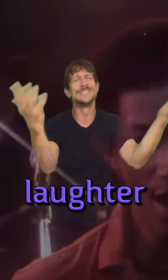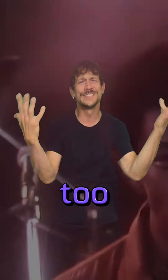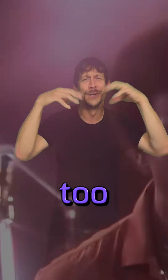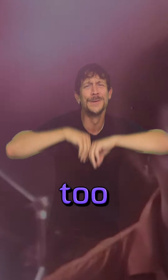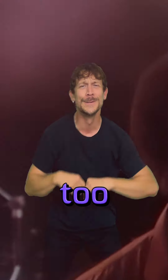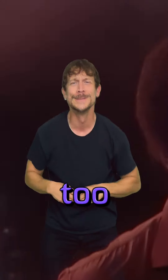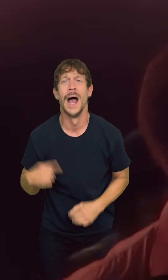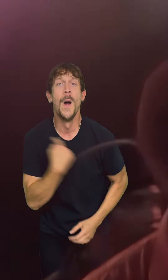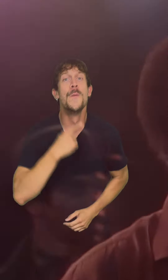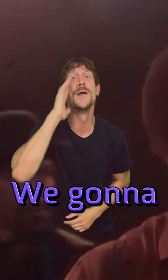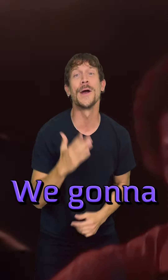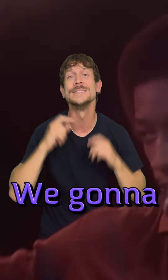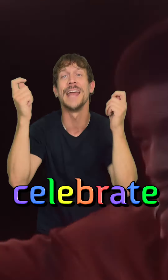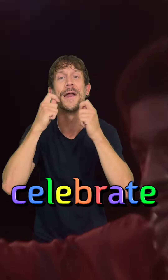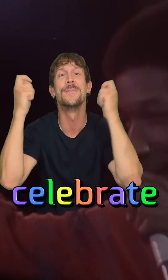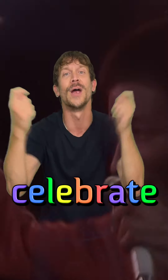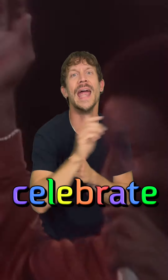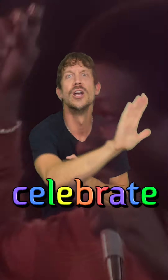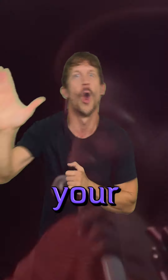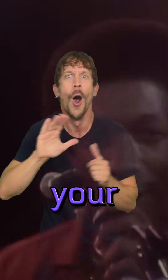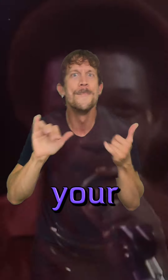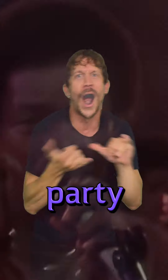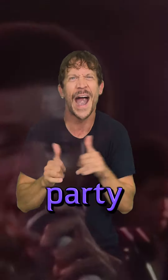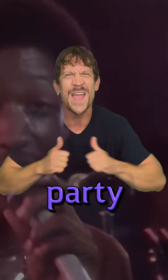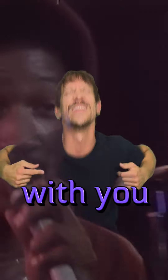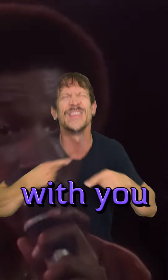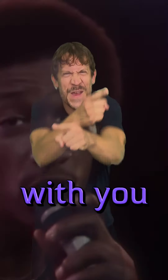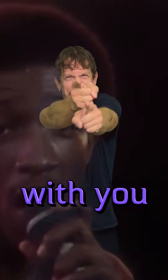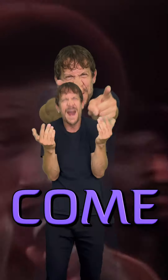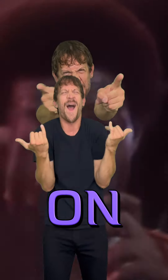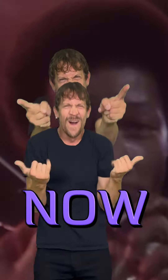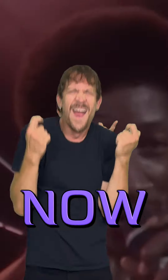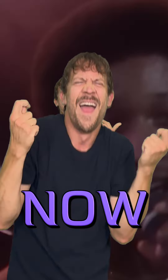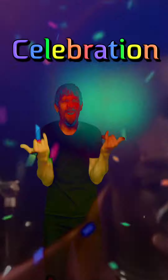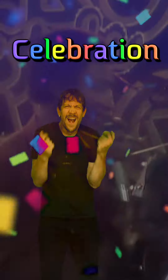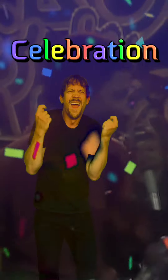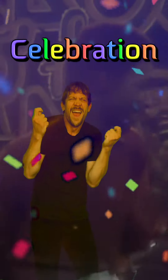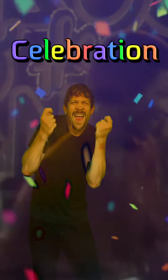too. We gon' celebrate your party with you. Come on now.